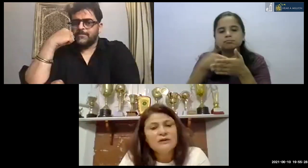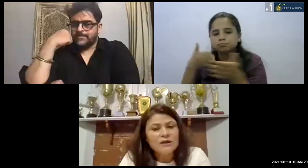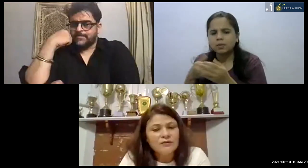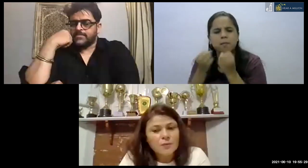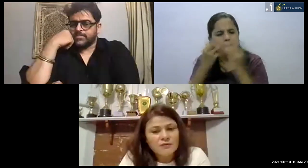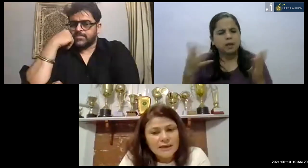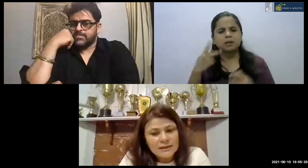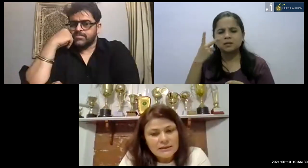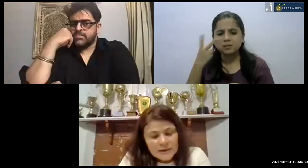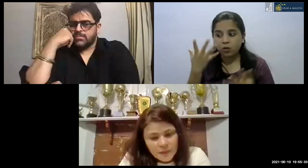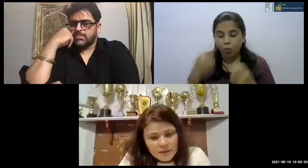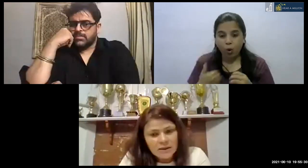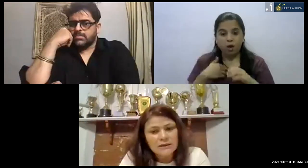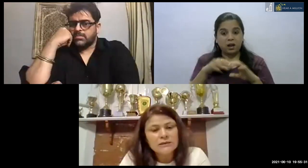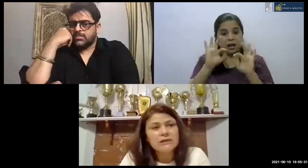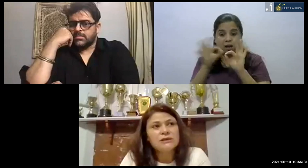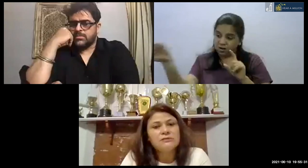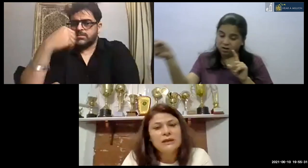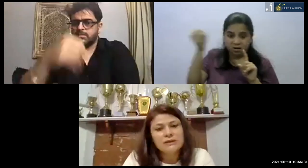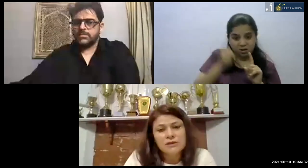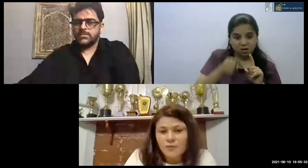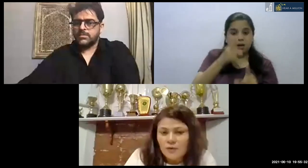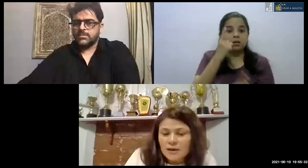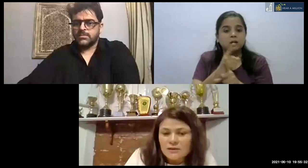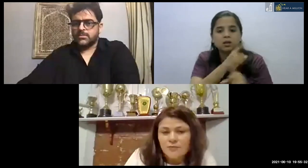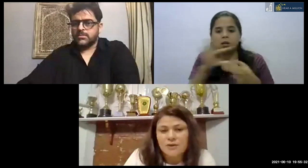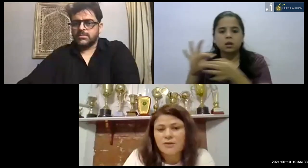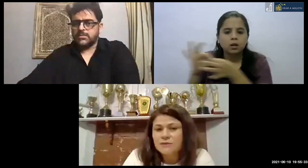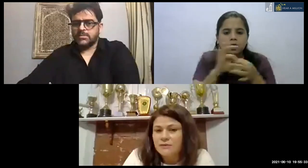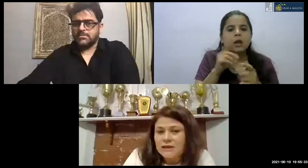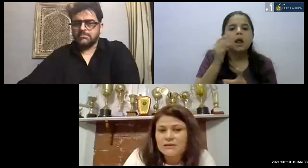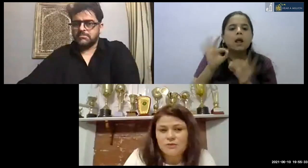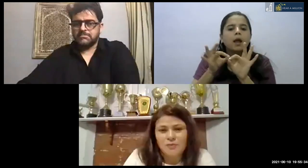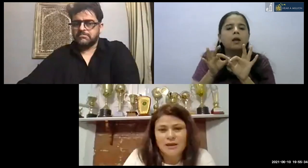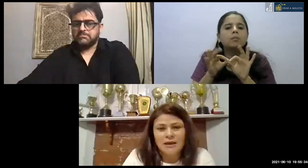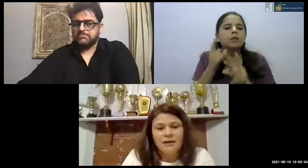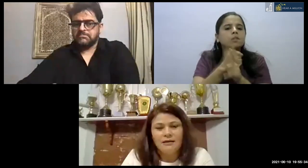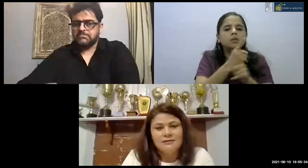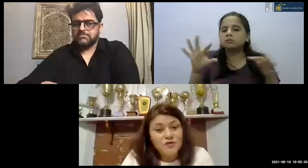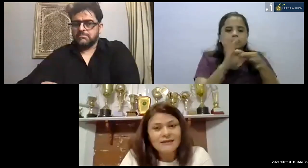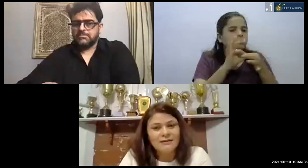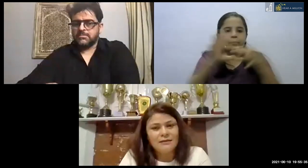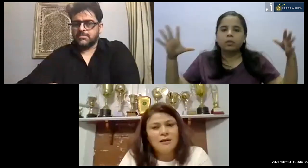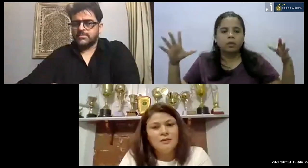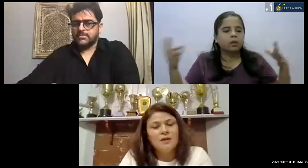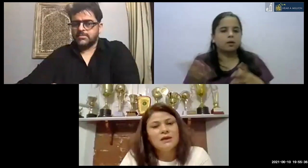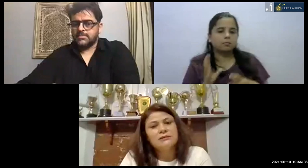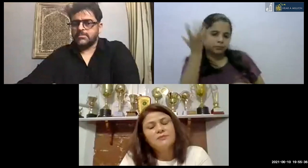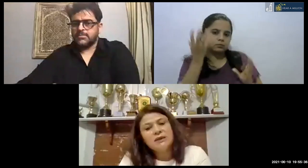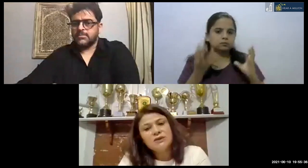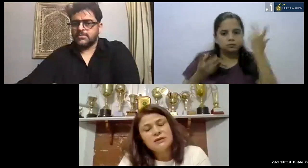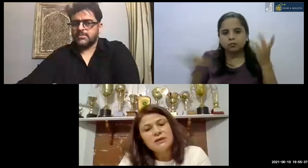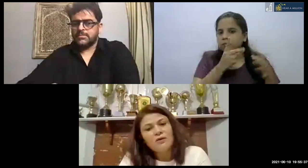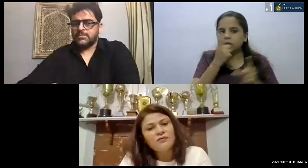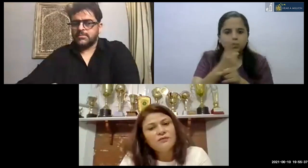times, even if you provide an interpreter, the teacher's relationship with the interpreter also needs to be strengthened, because